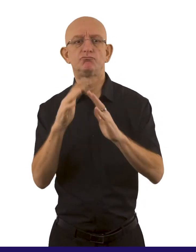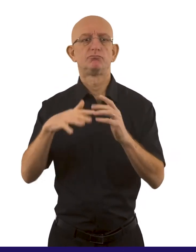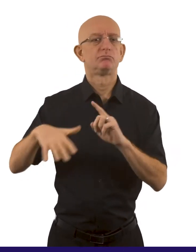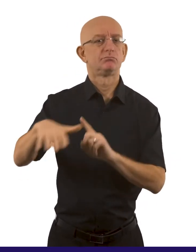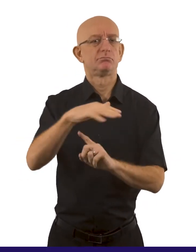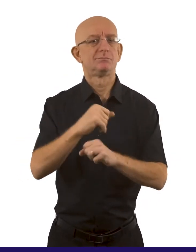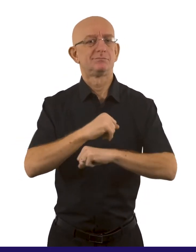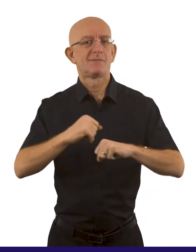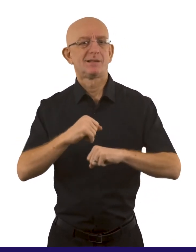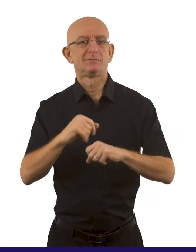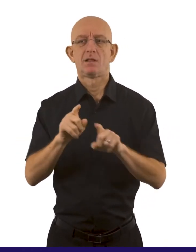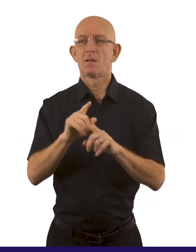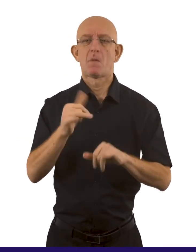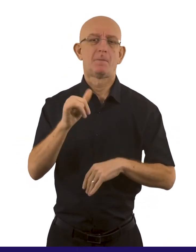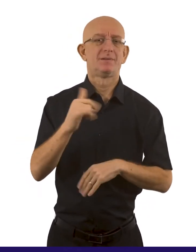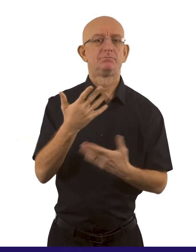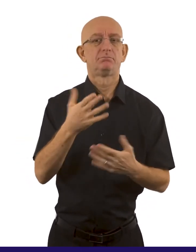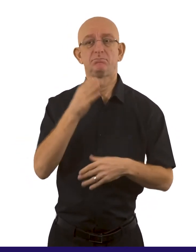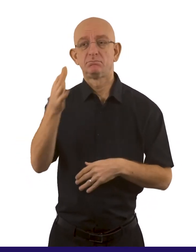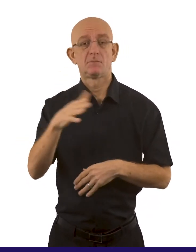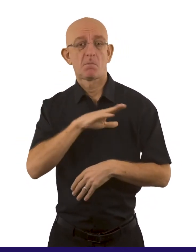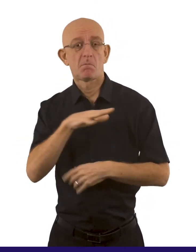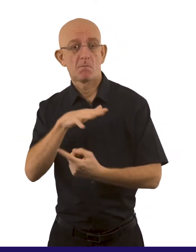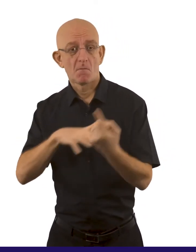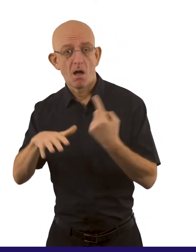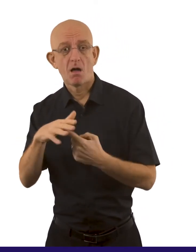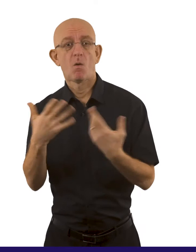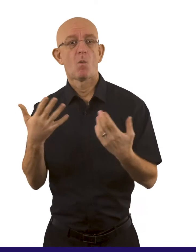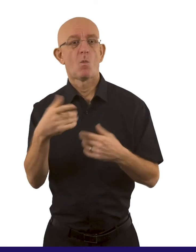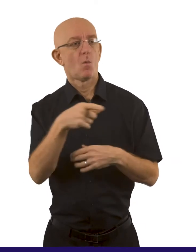open brackets, e.g. parks and squares, close brackets?